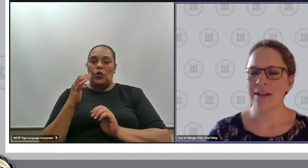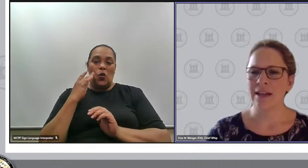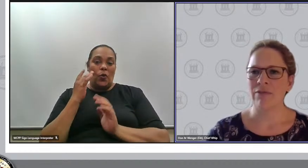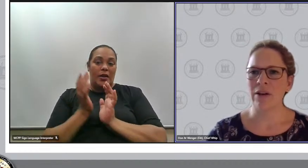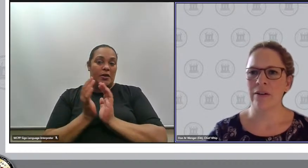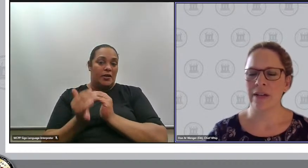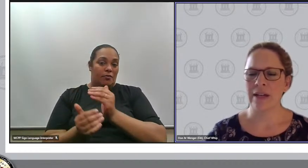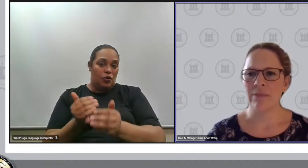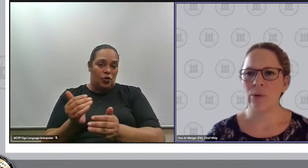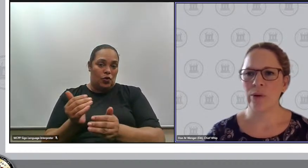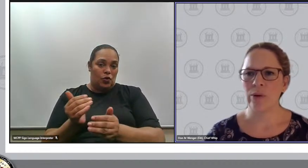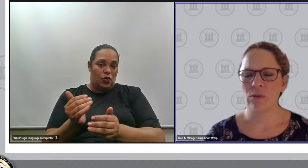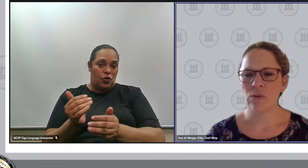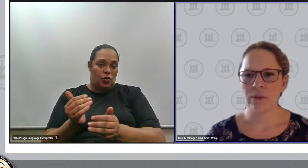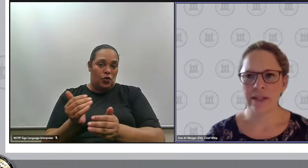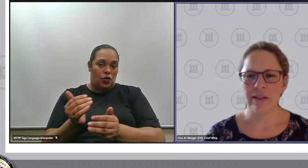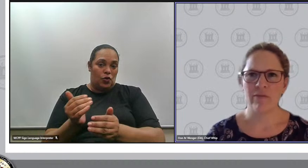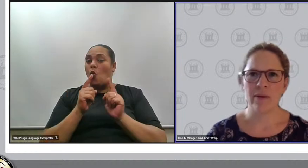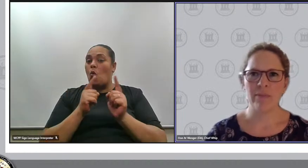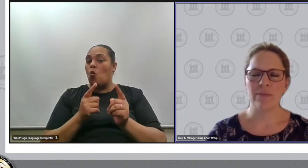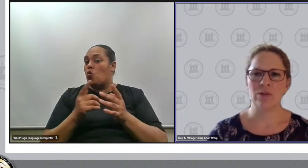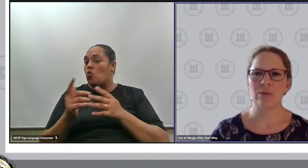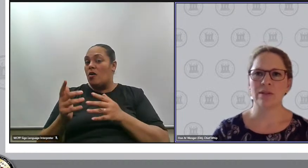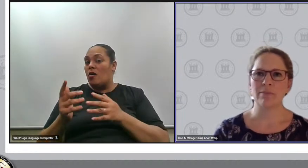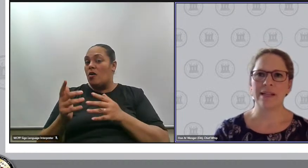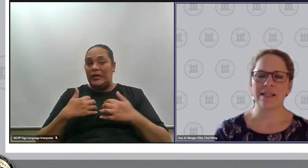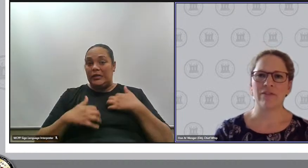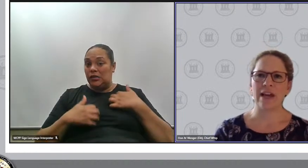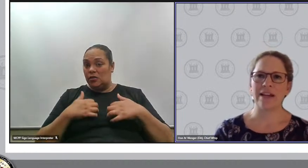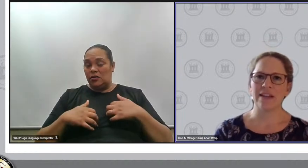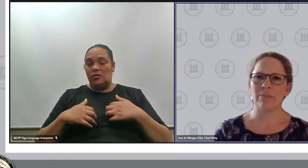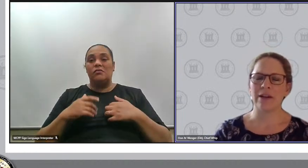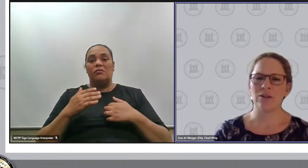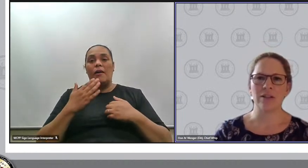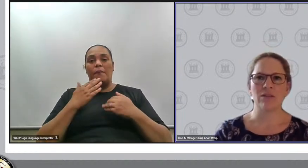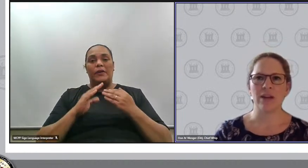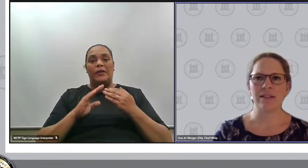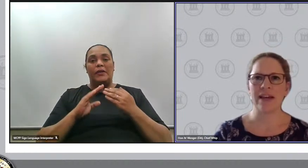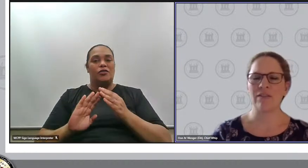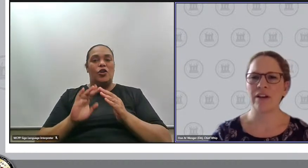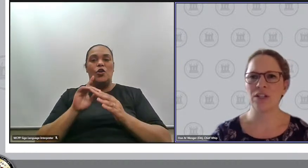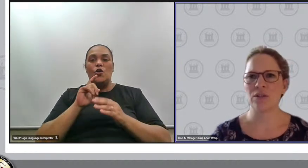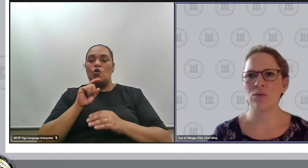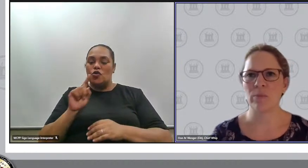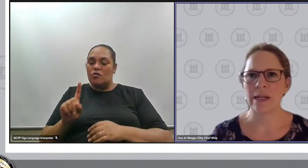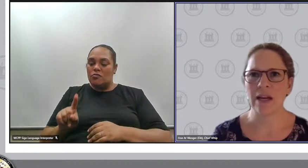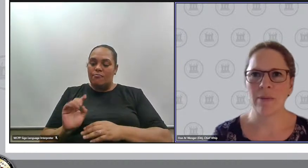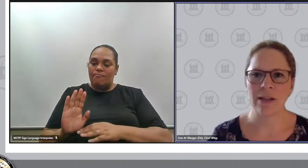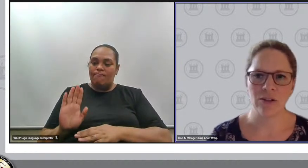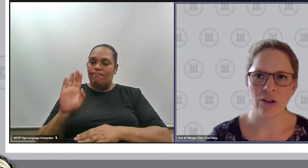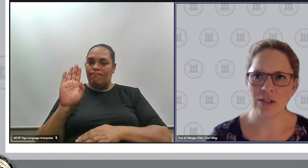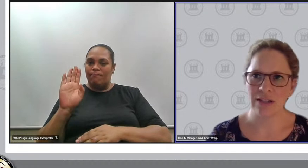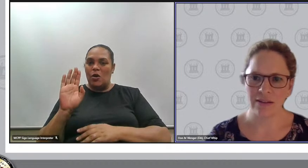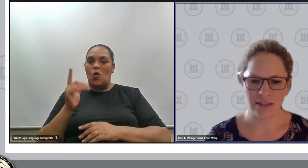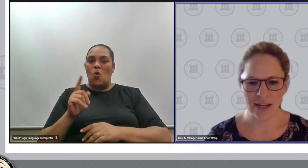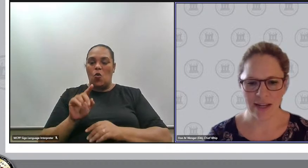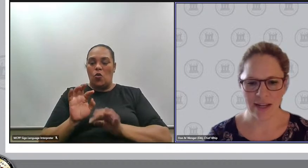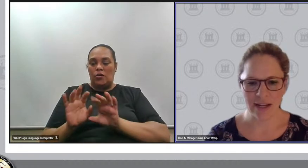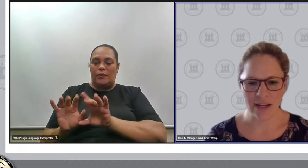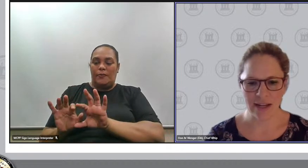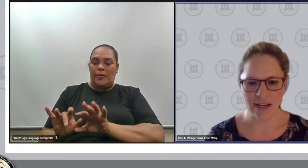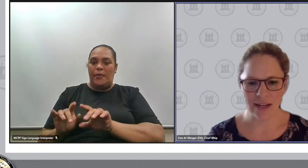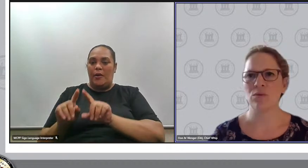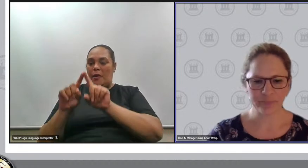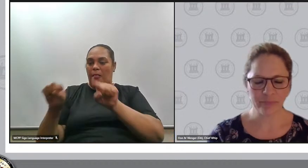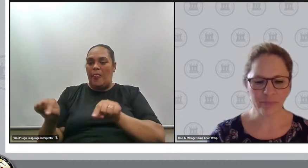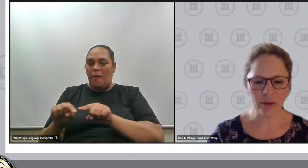meeting. If there are any points of order, if members would please flag that by using the raise hand function or by typing a note in the text